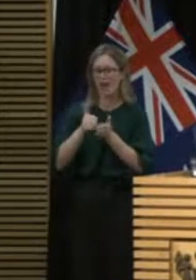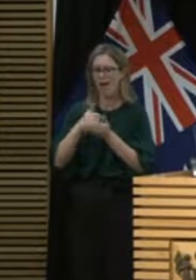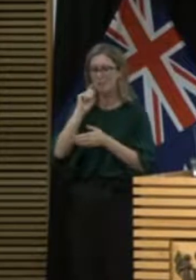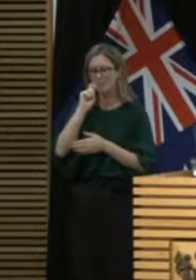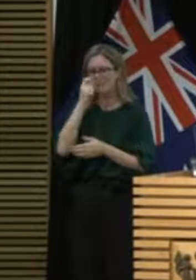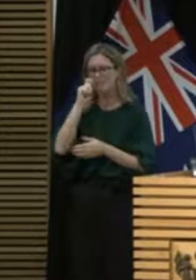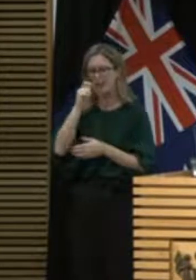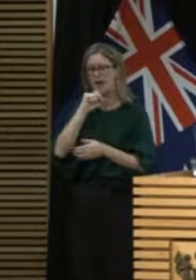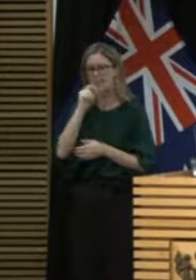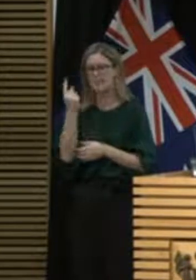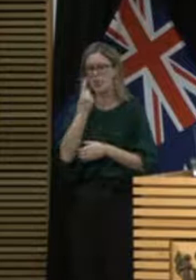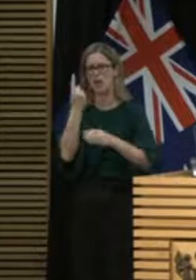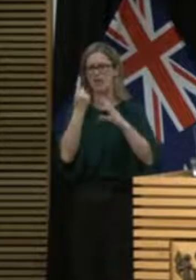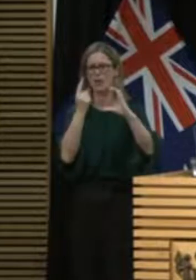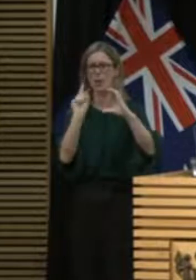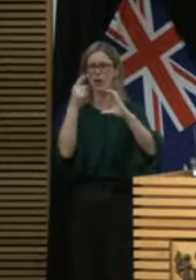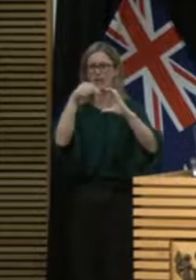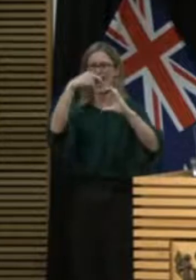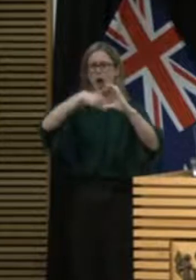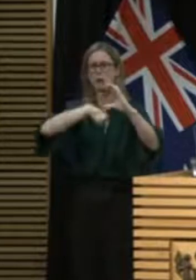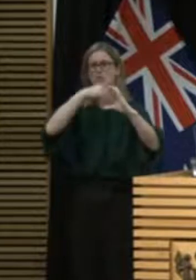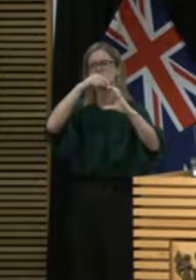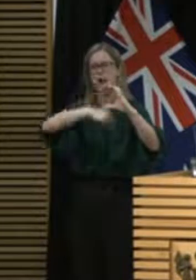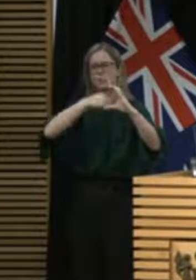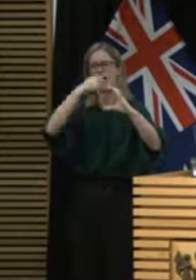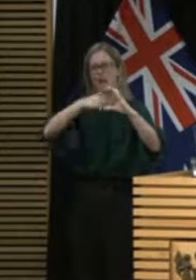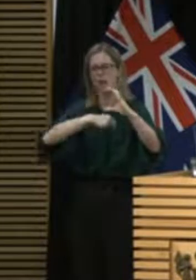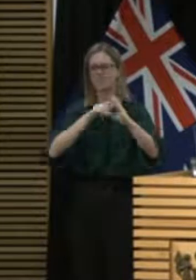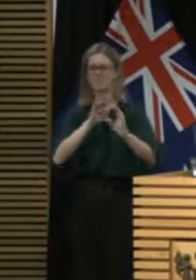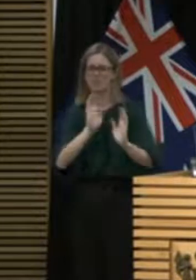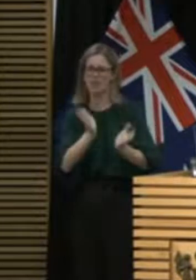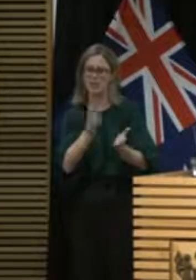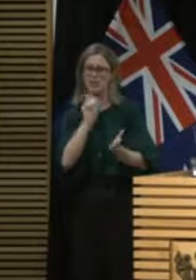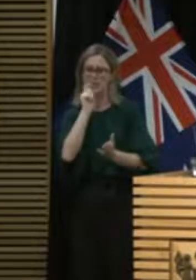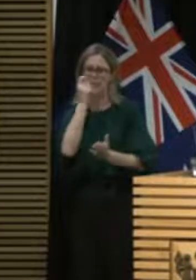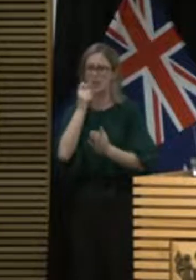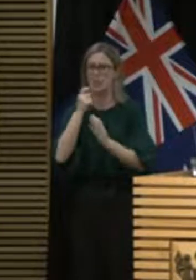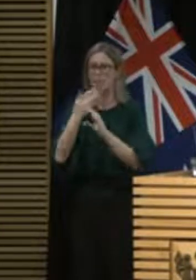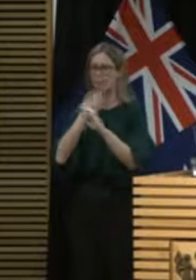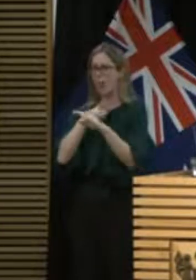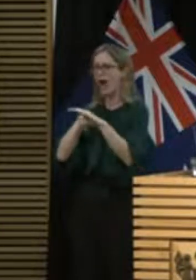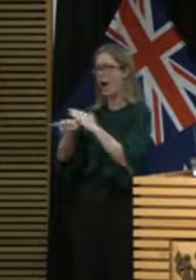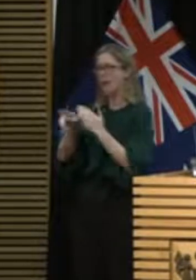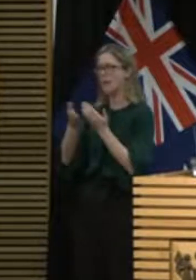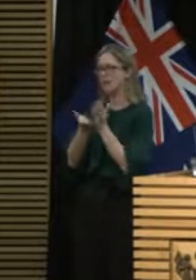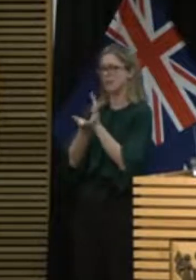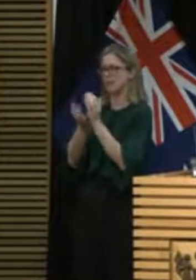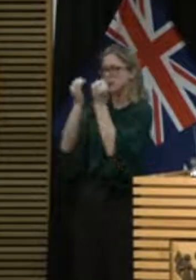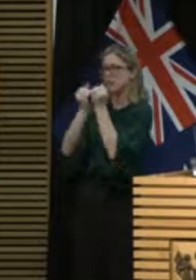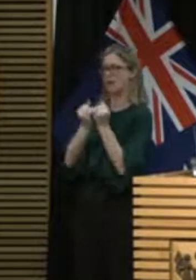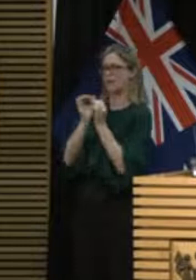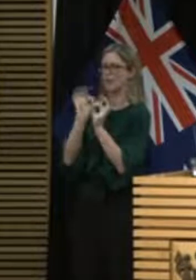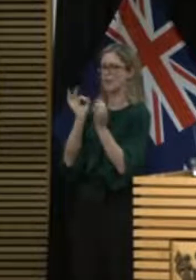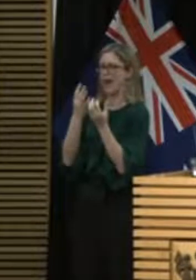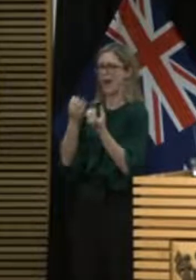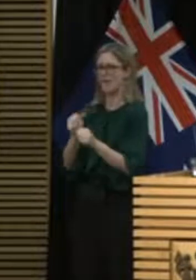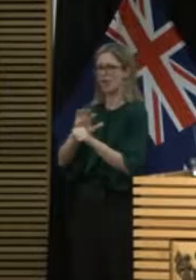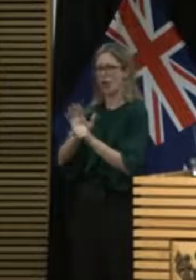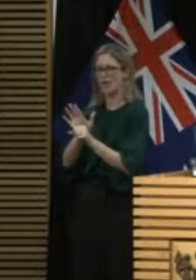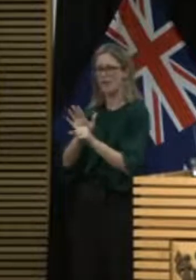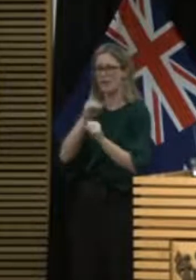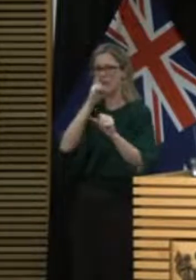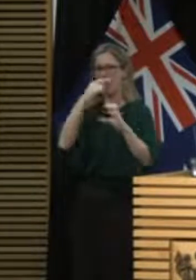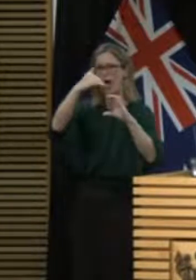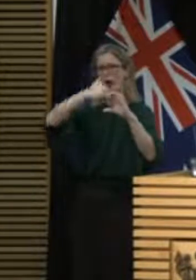those who are crossing the border regularly, and the requirement for effectively a pre-departure test for those who are crossing out of Auckland or coming